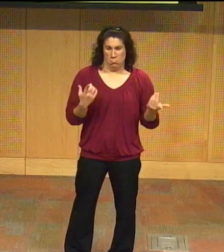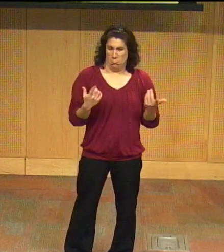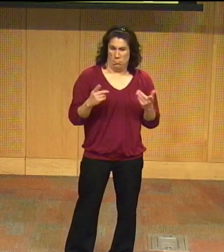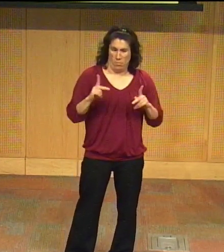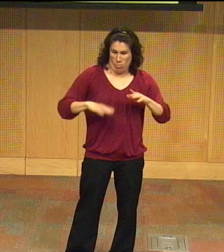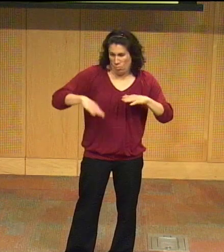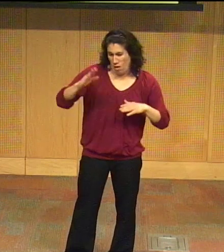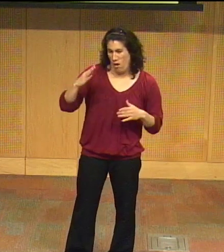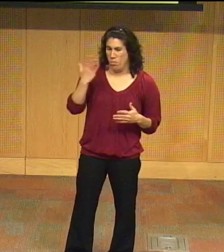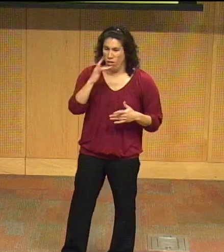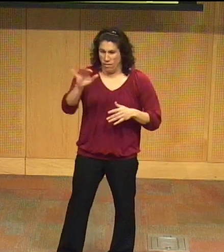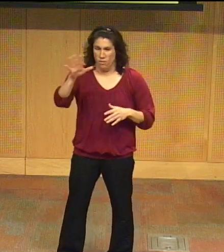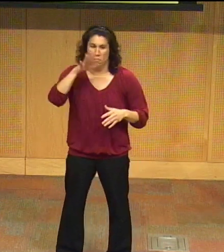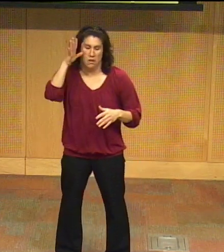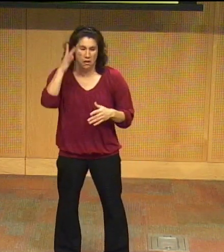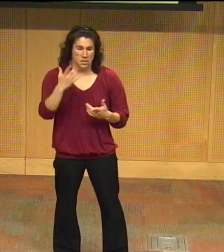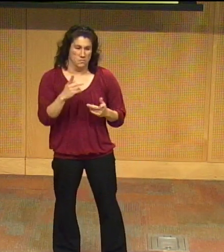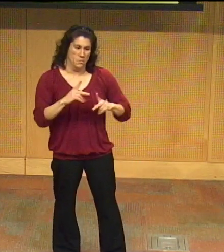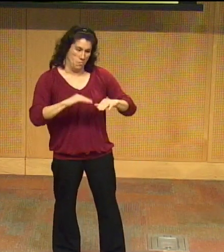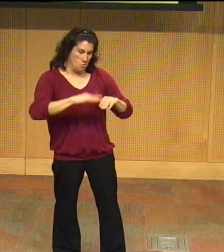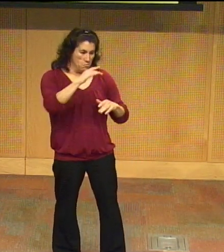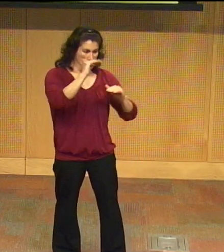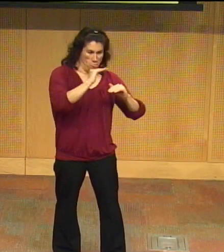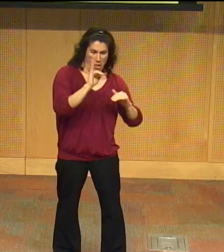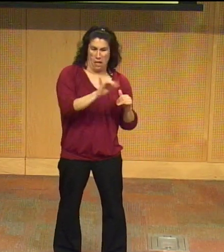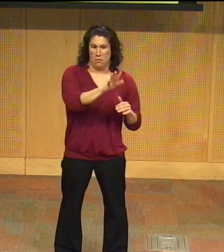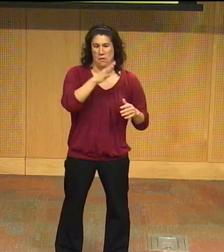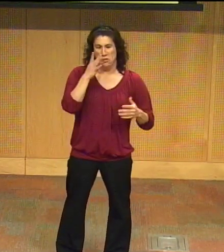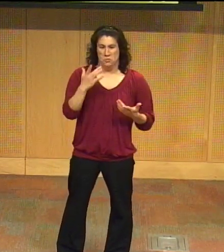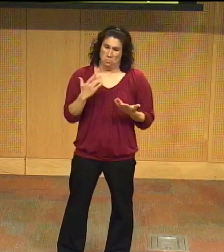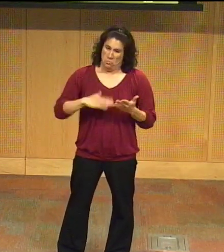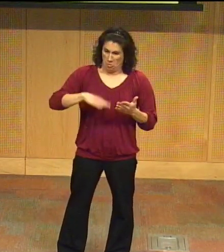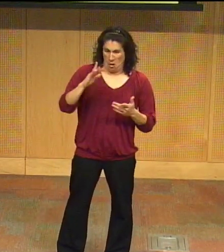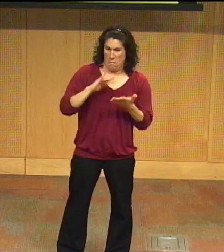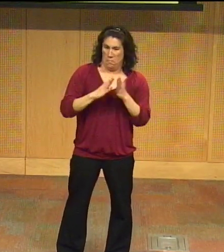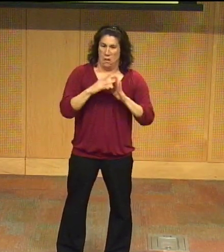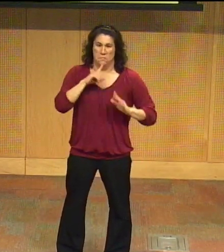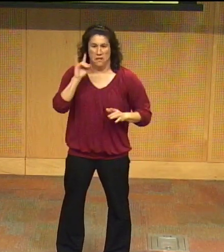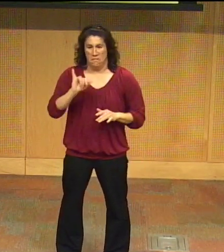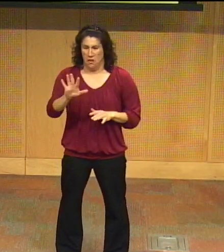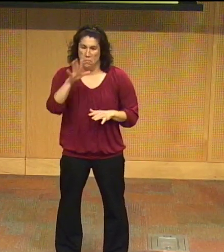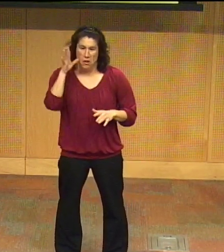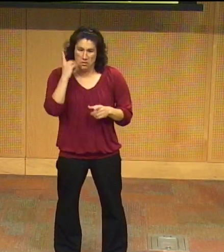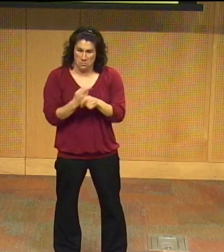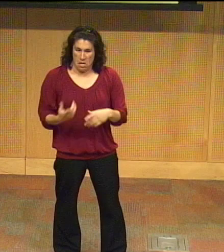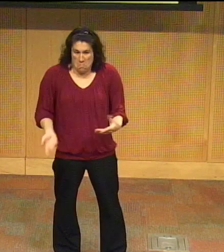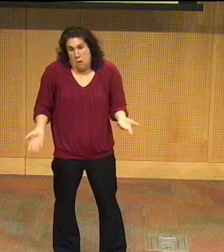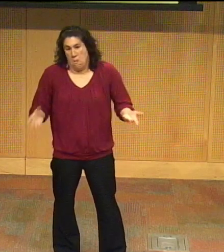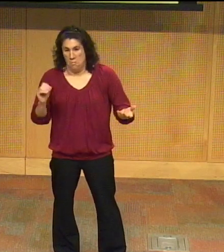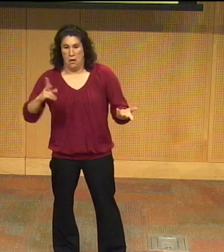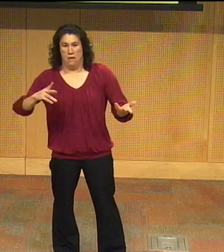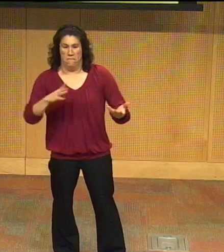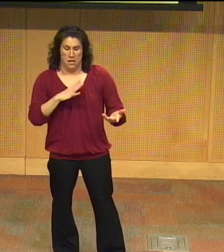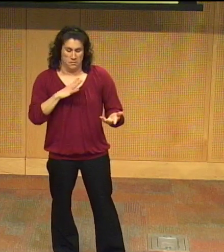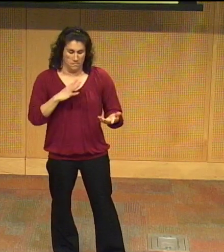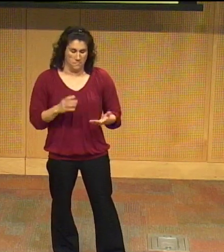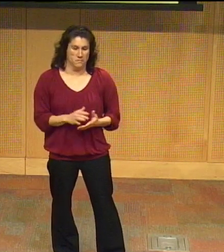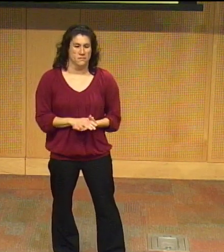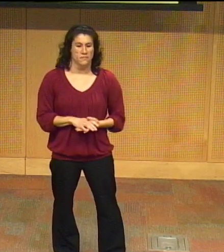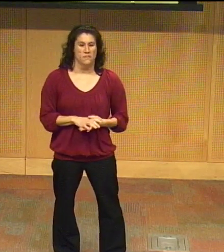deaf like their parents. You grow up to look like your parents. You're short like your parents. And I grew up to be deaf like my parents. It seemed like,